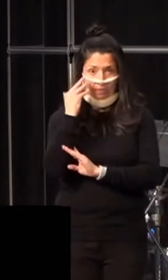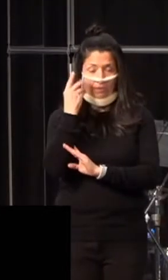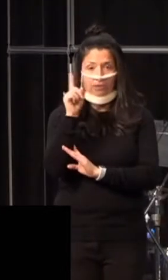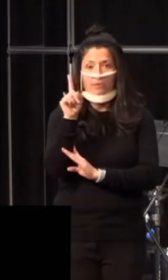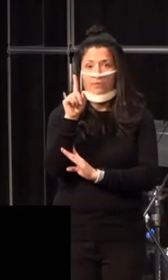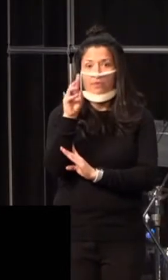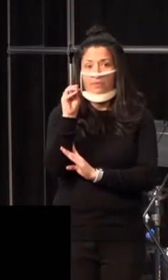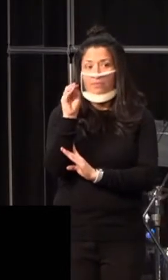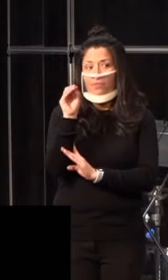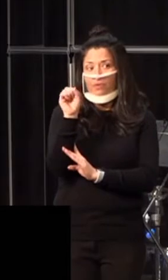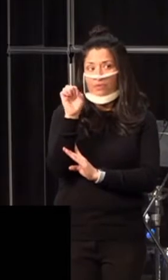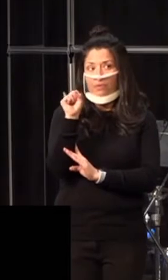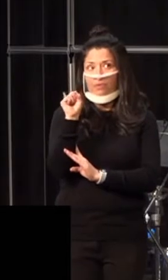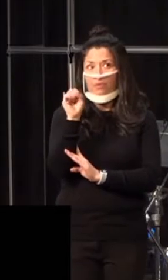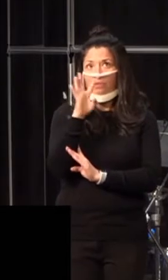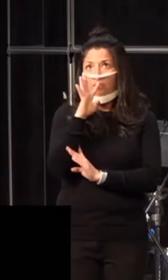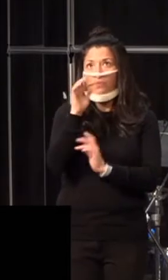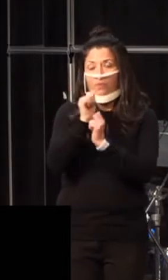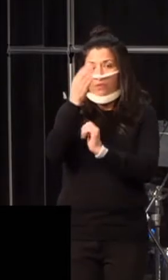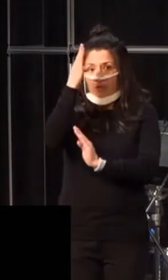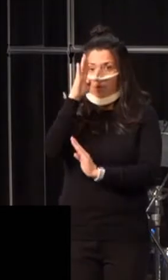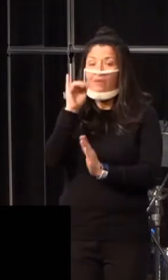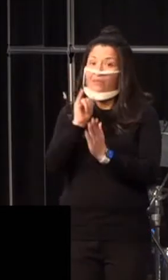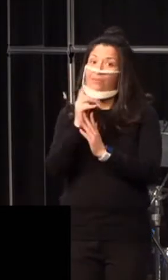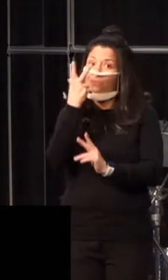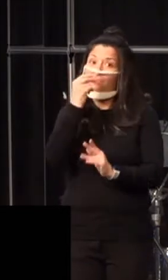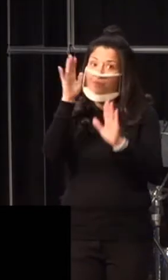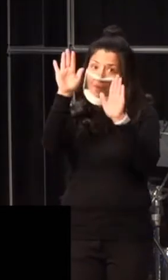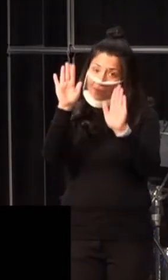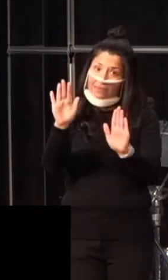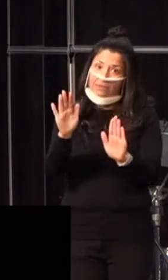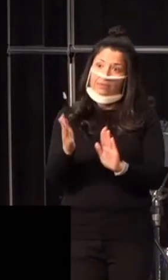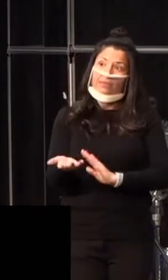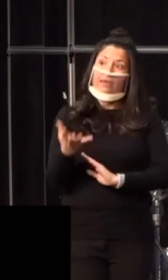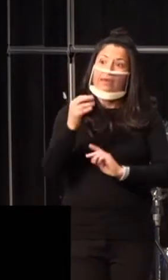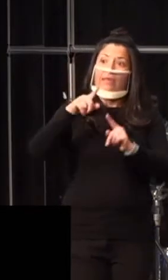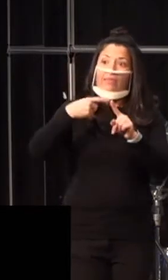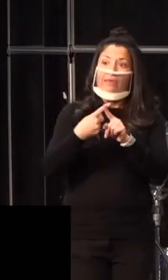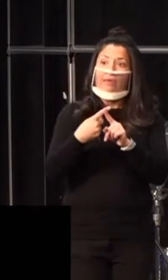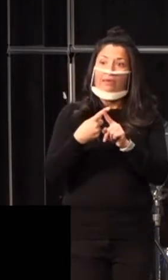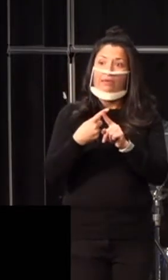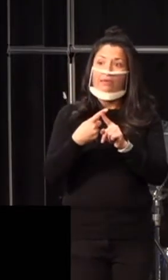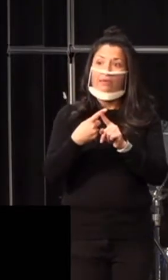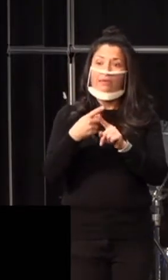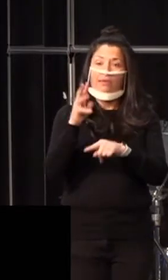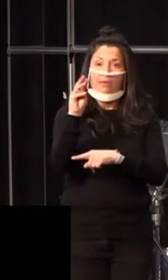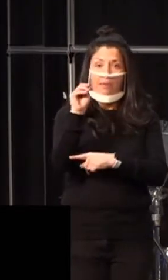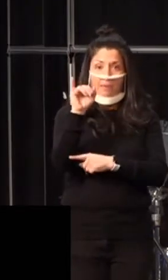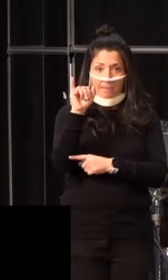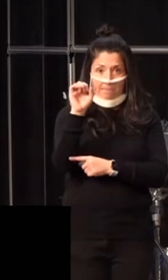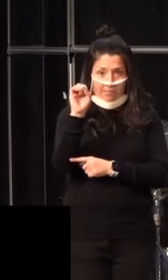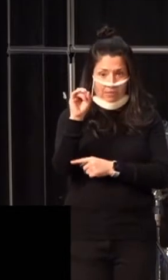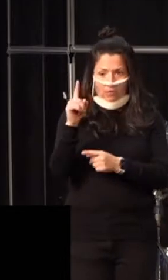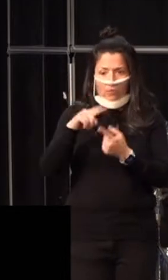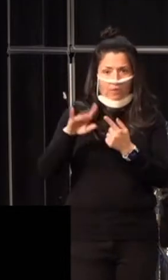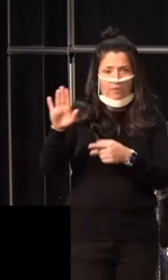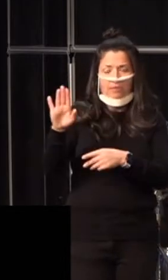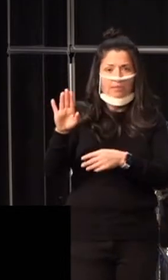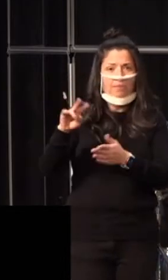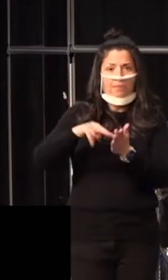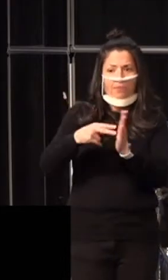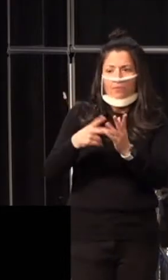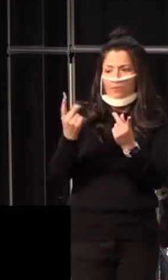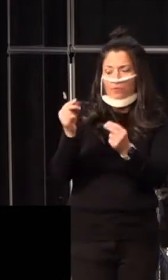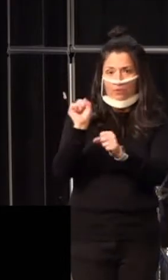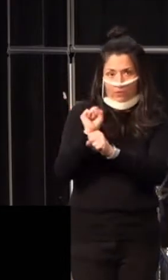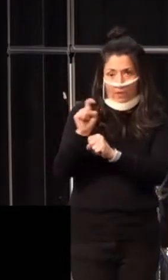Moses gets to talk with God, pretty amazing. And then the mission is explained. Hey, Moses, I have a special job for you to do.